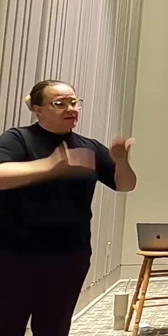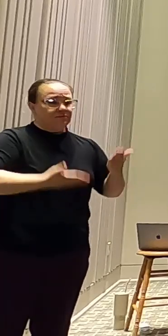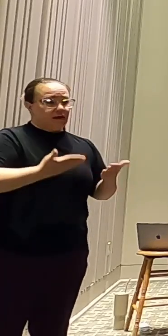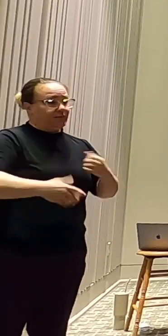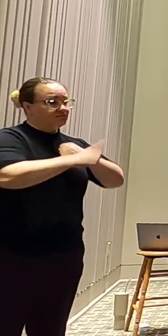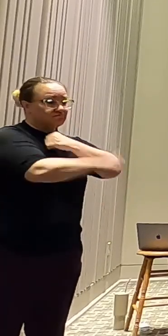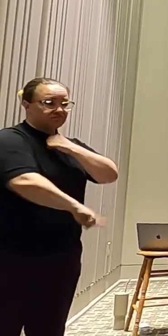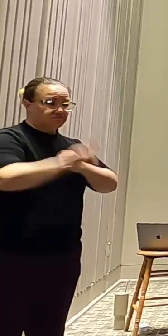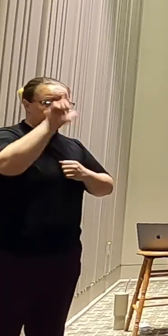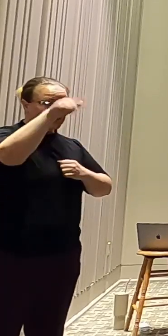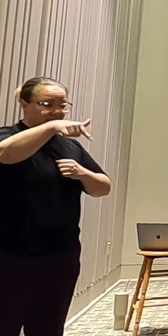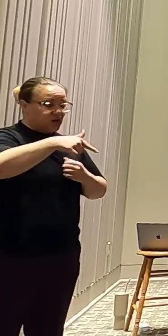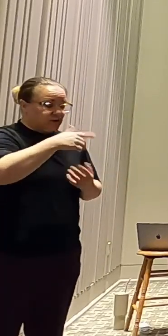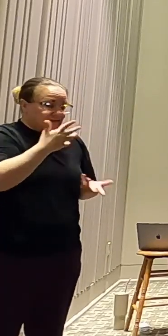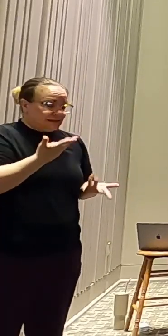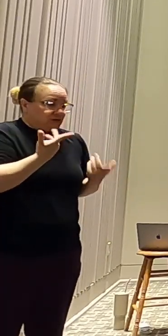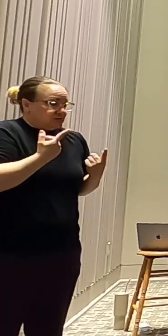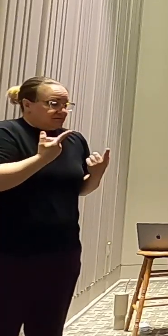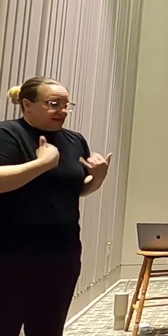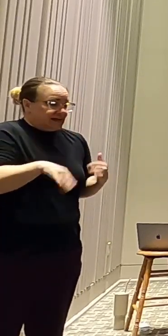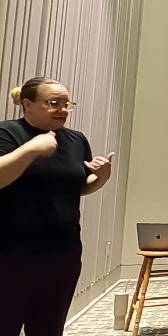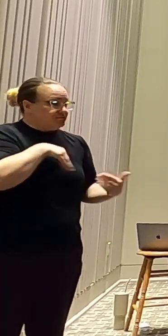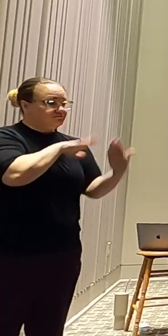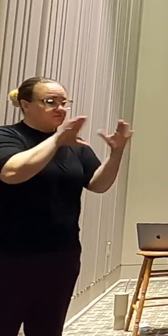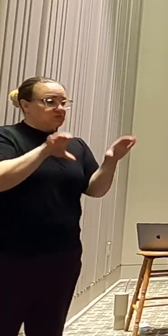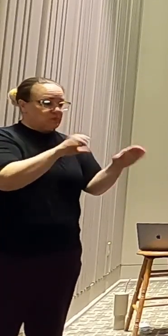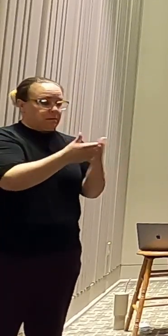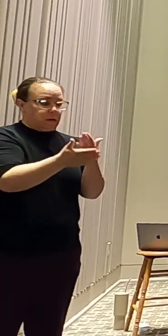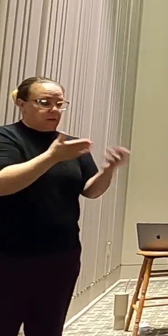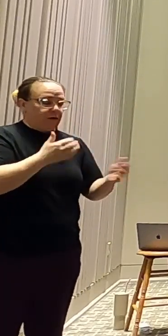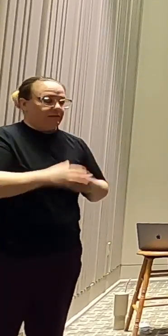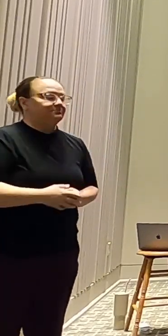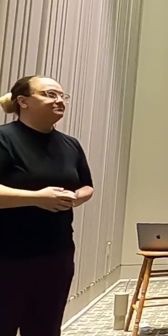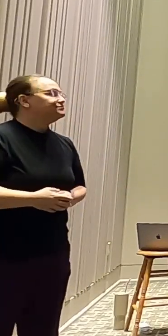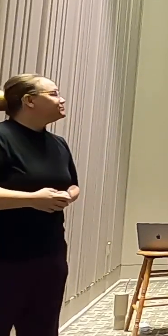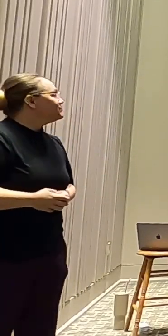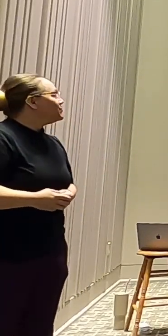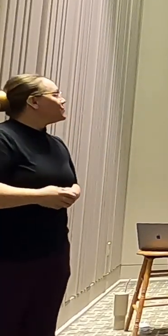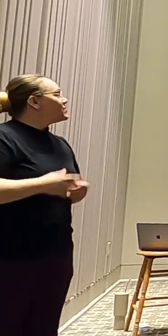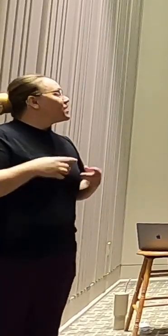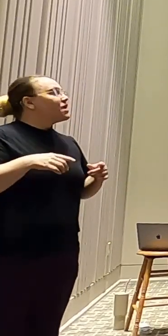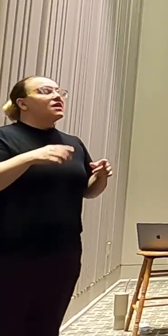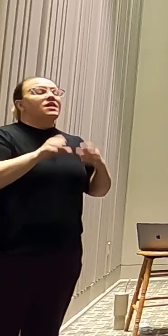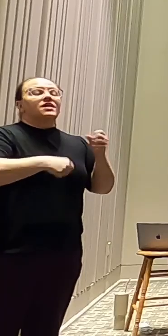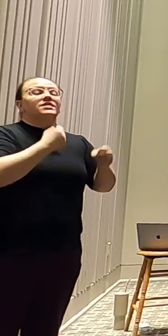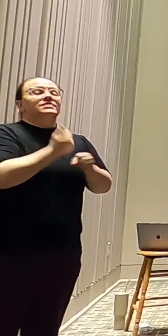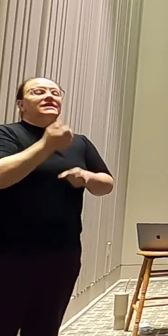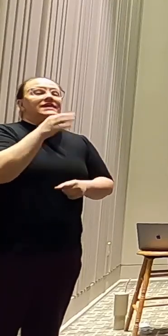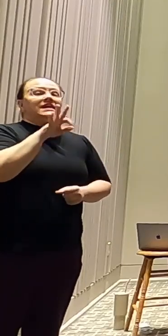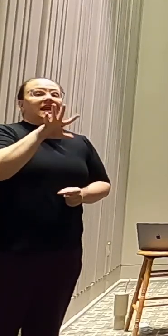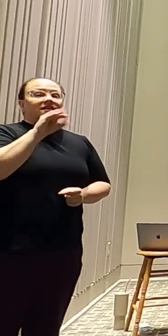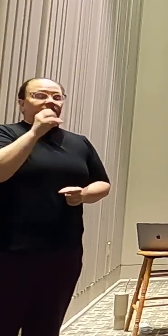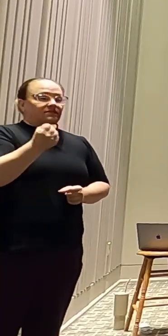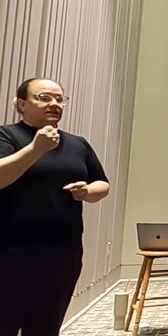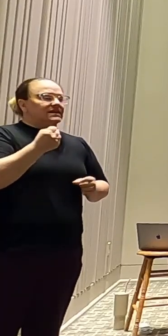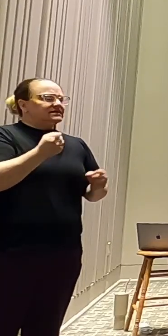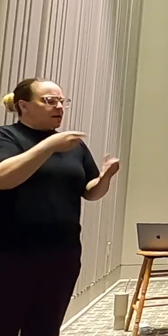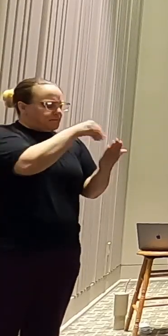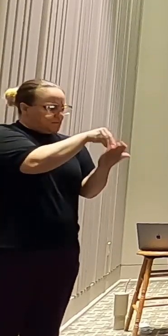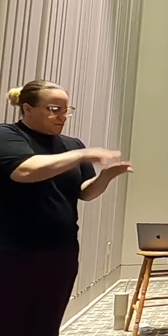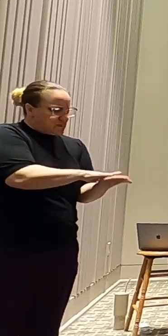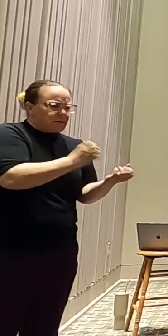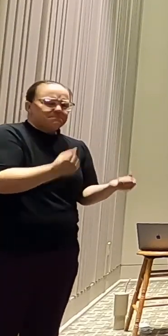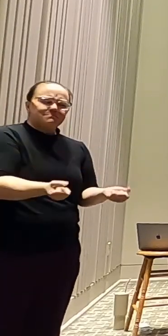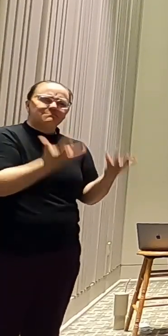being arrested. In the early 1950s, Martin recorded approximately 400 songs and oral histories about